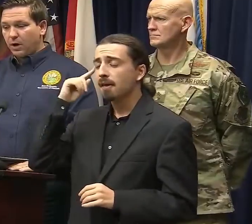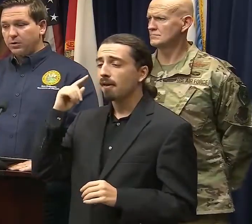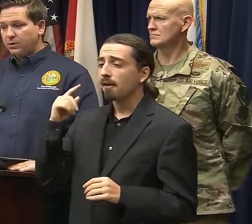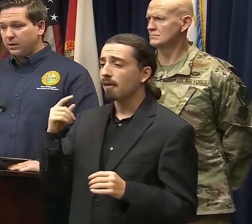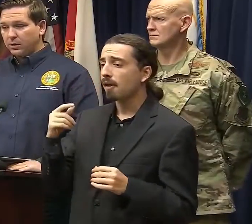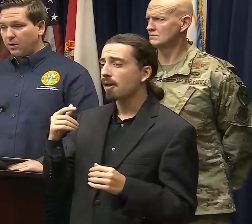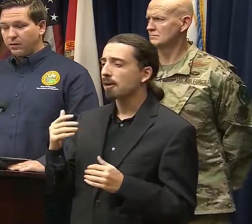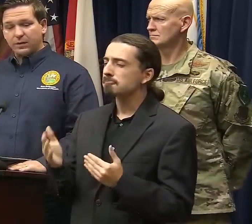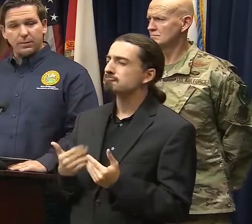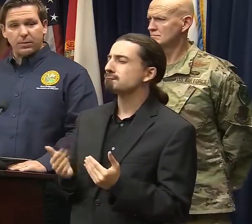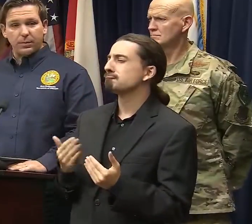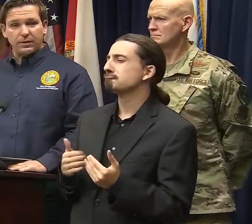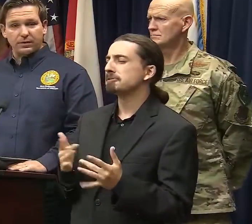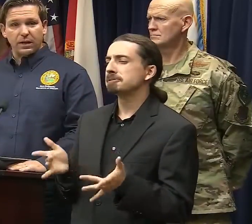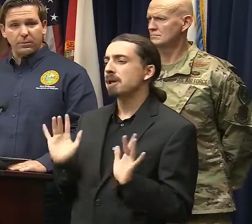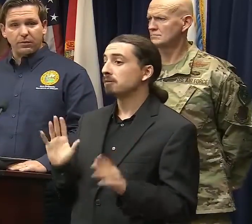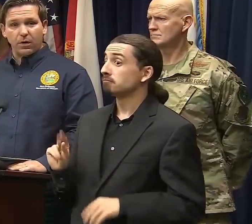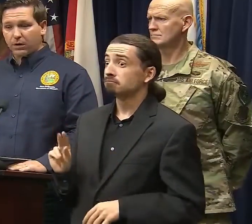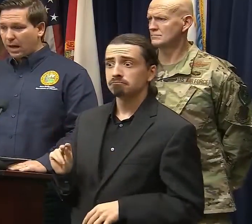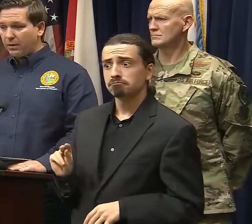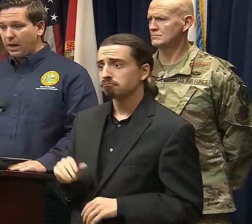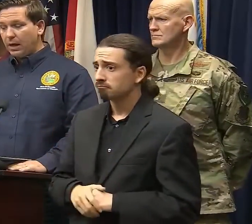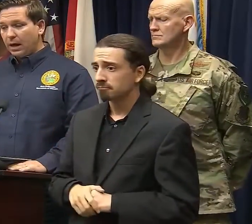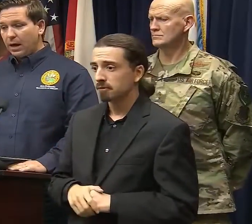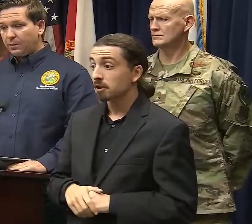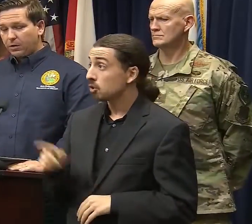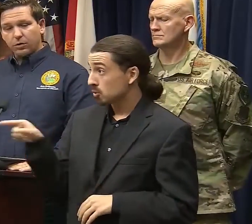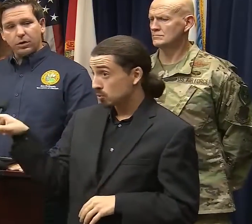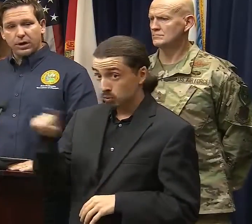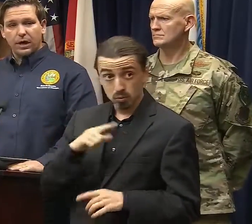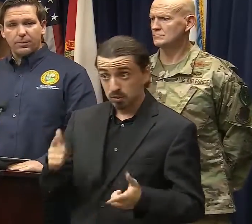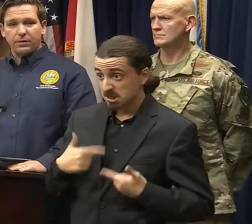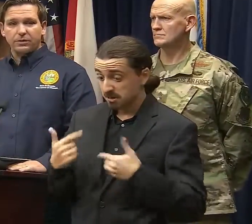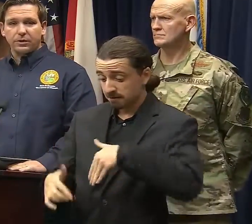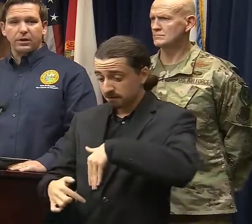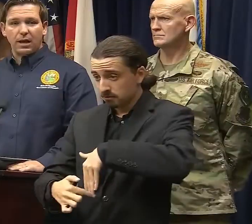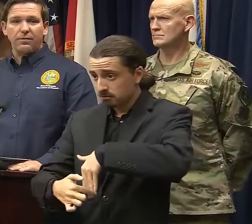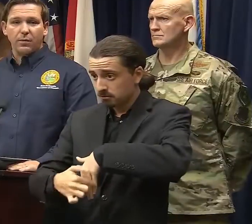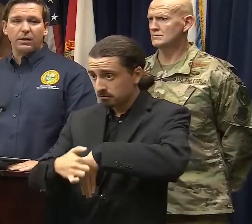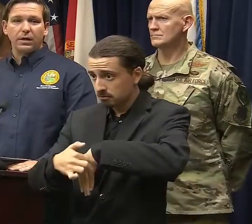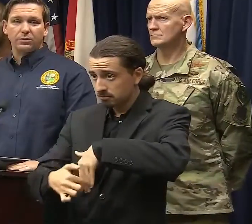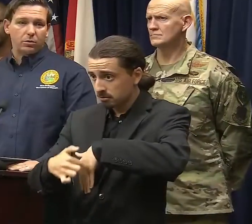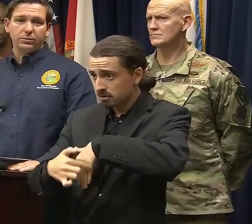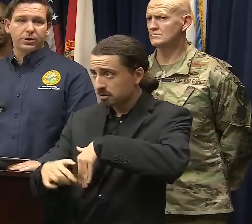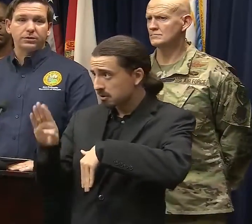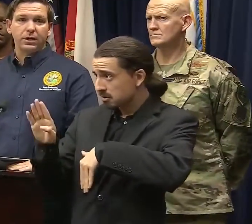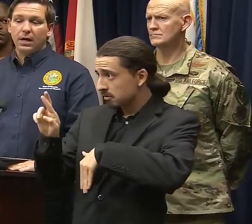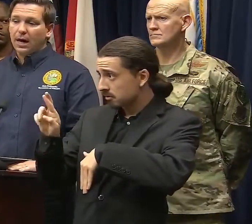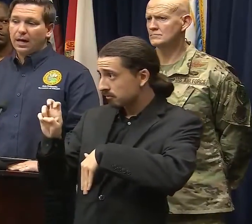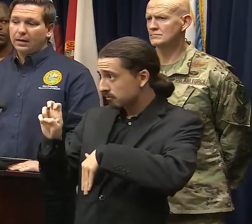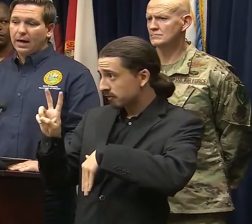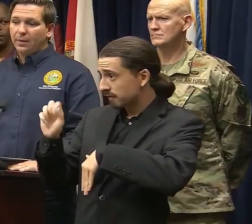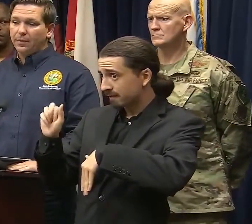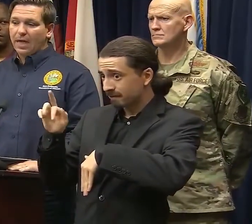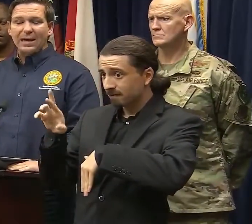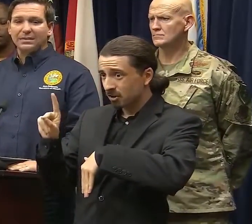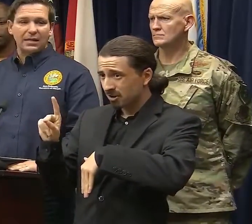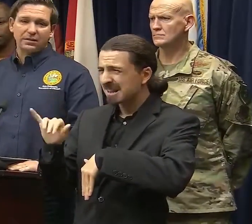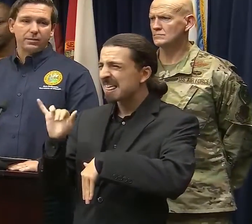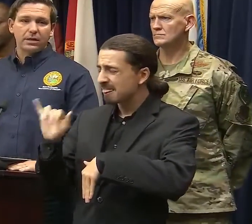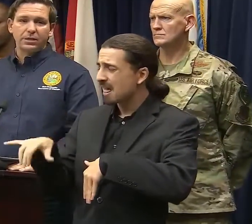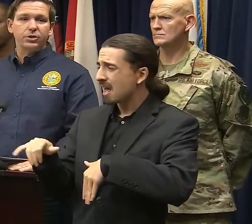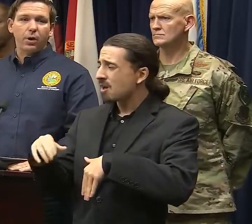on the coast, for example, places like in Brevard County, you're looking at potentially life-threatening storm surge. And